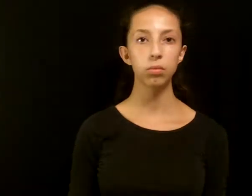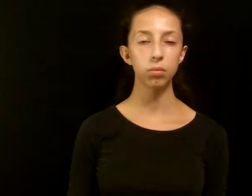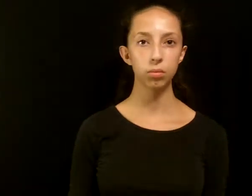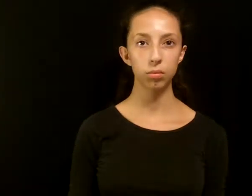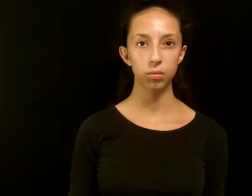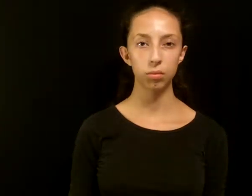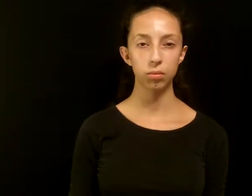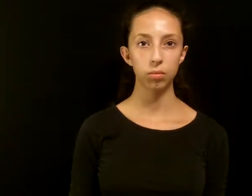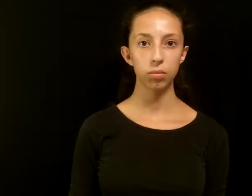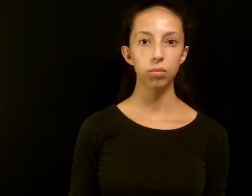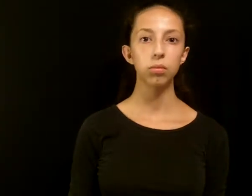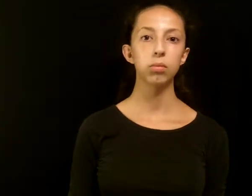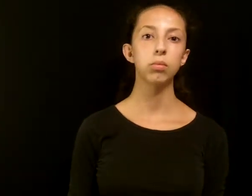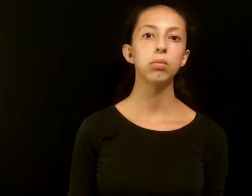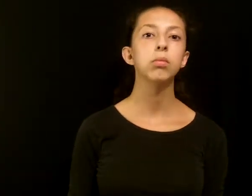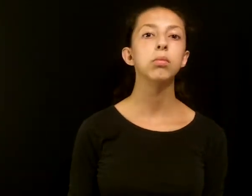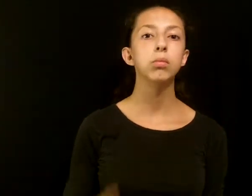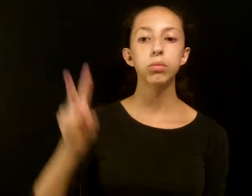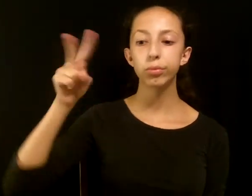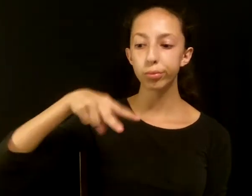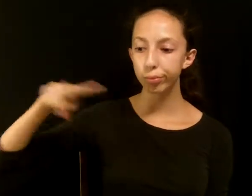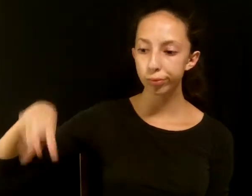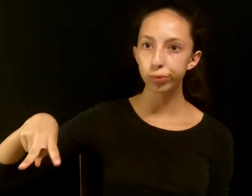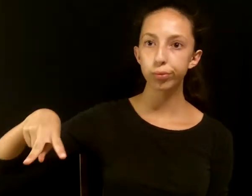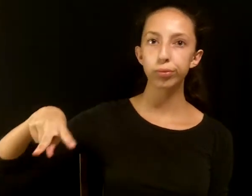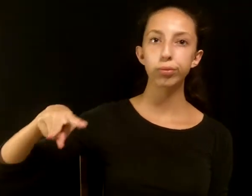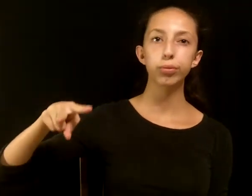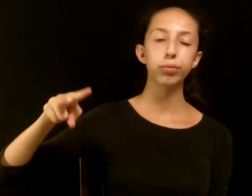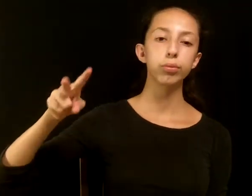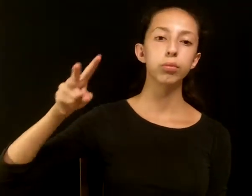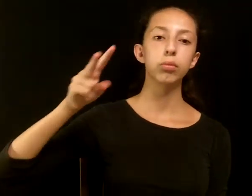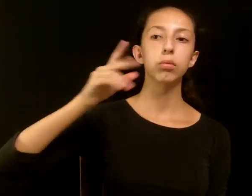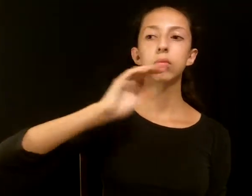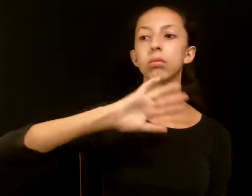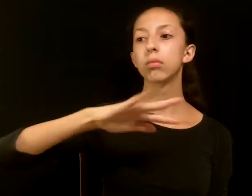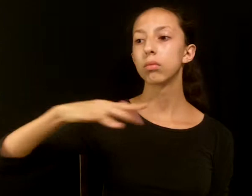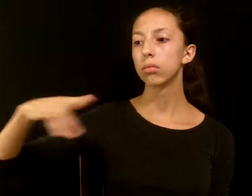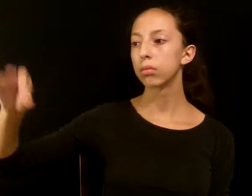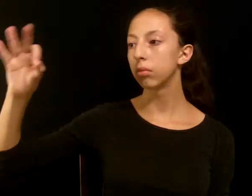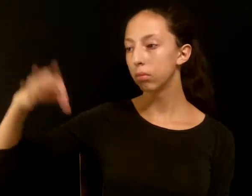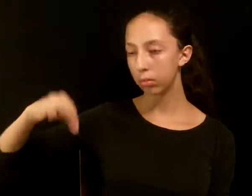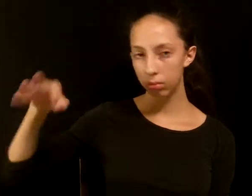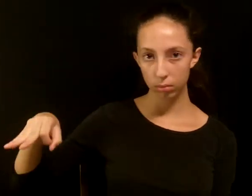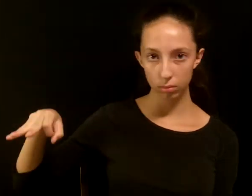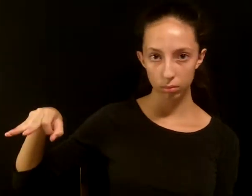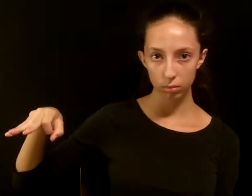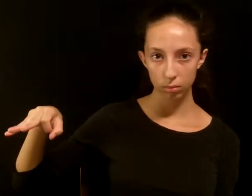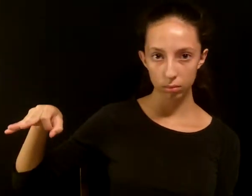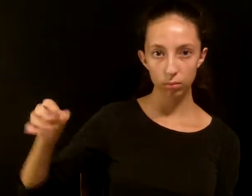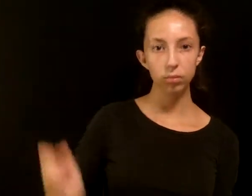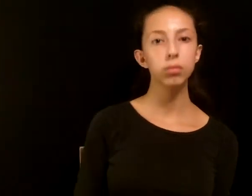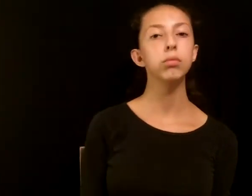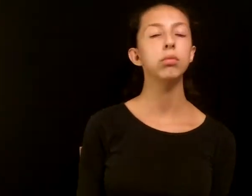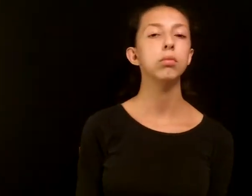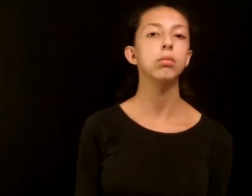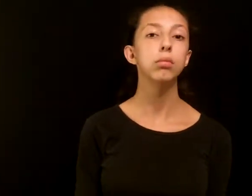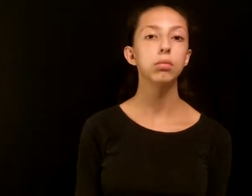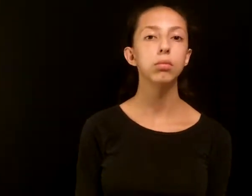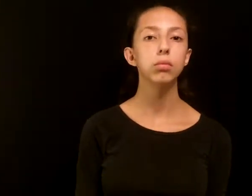We have done 22 through 99. So all of our double downs. We have